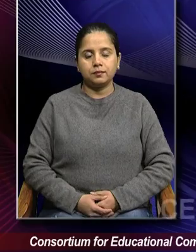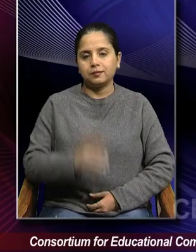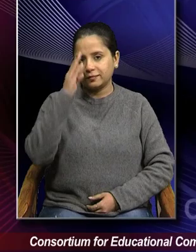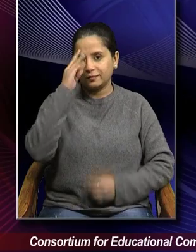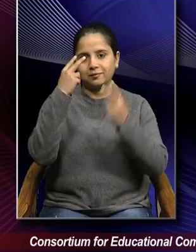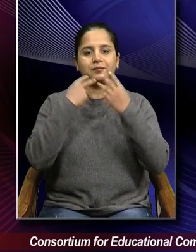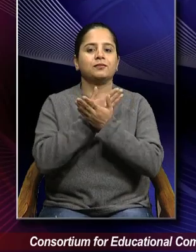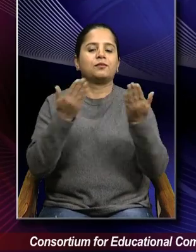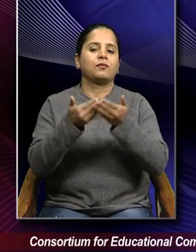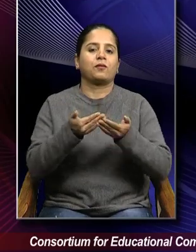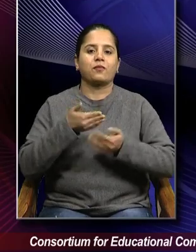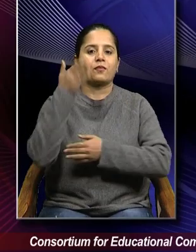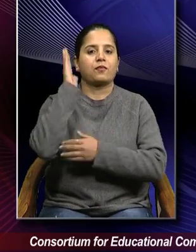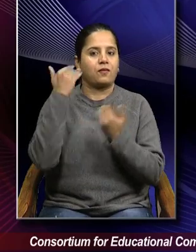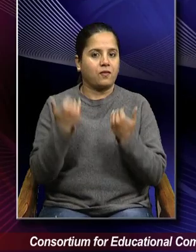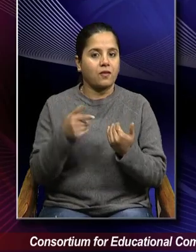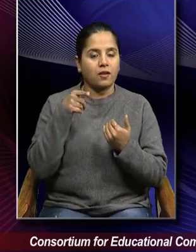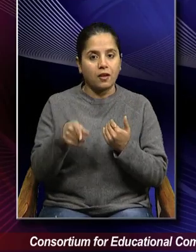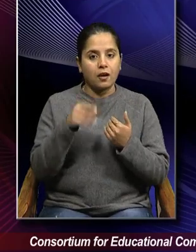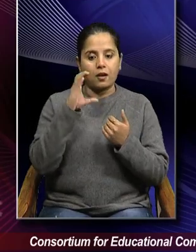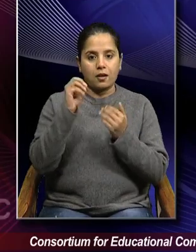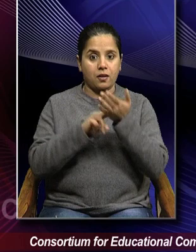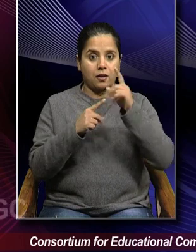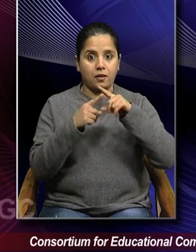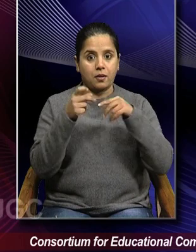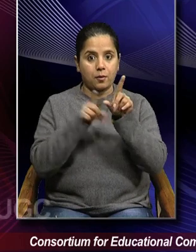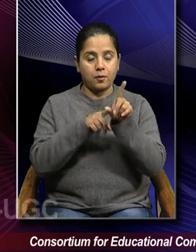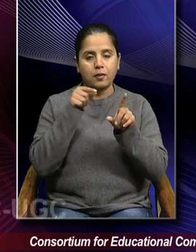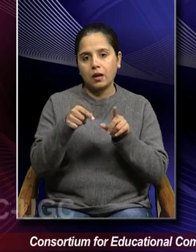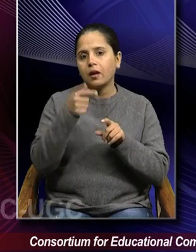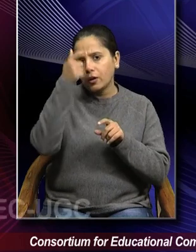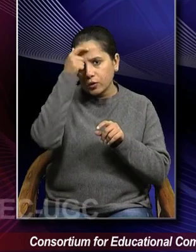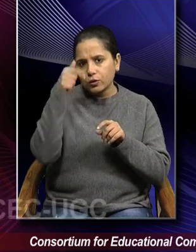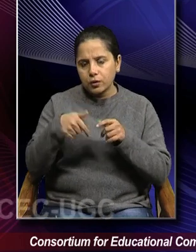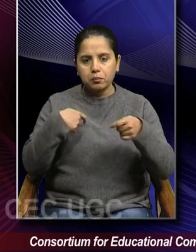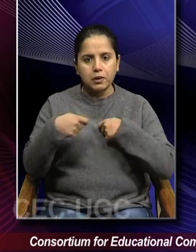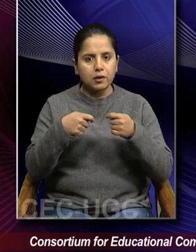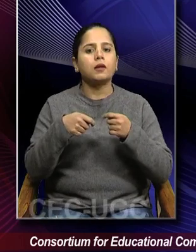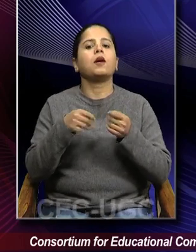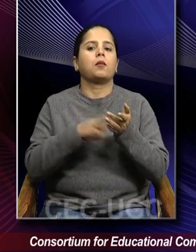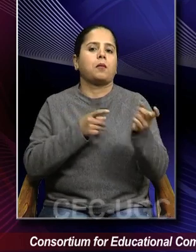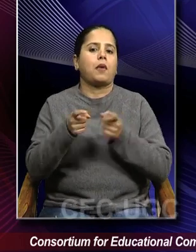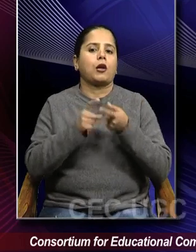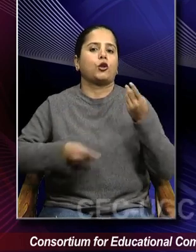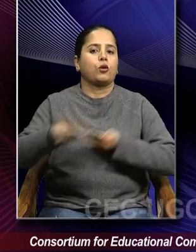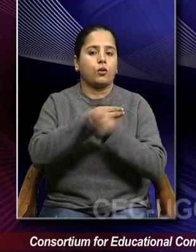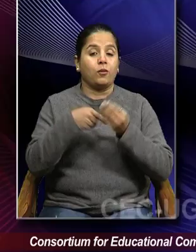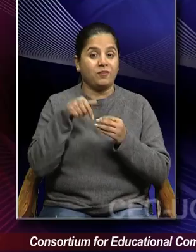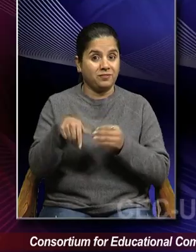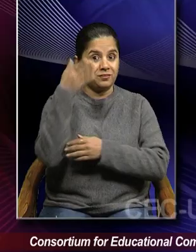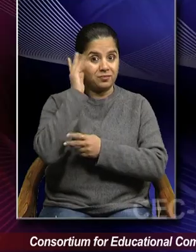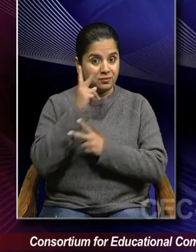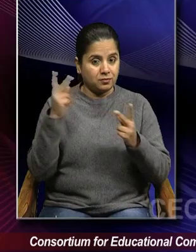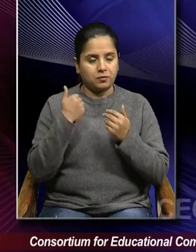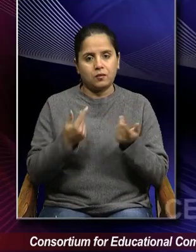Hello viewers, welcome to our lecture series on contemporary issues in business, management and economy. And in that very series, we are